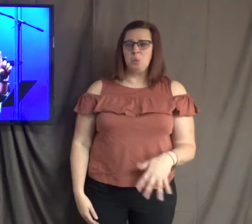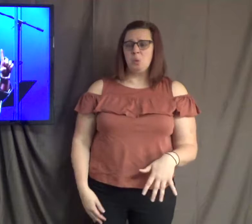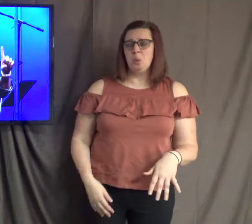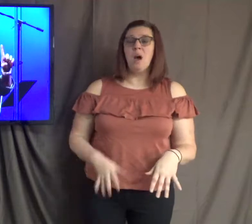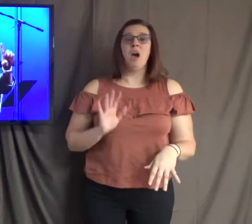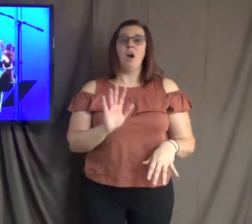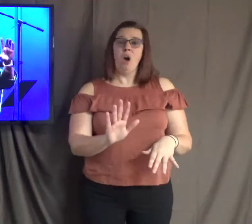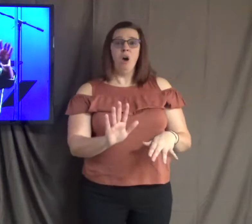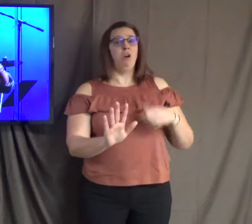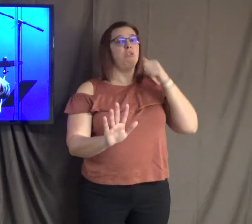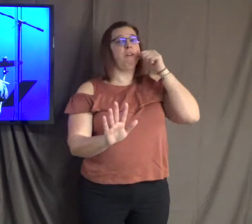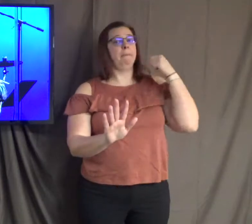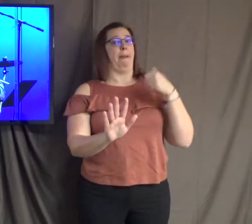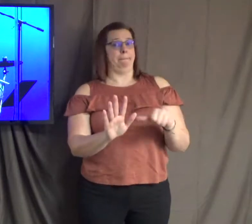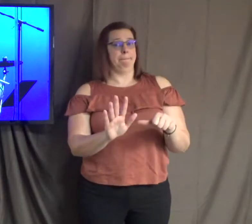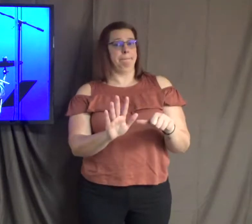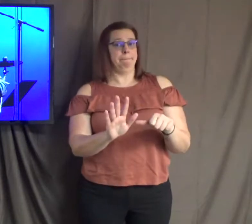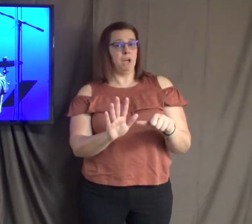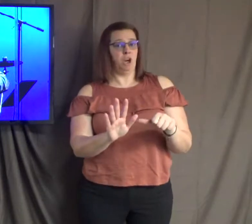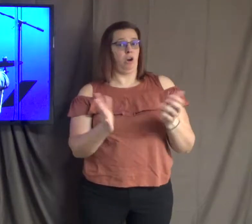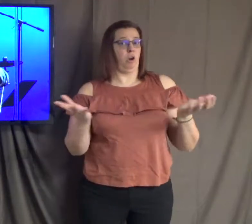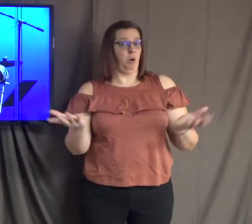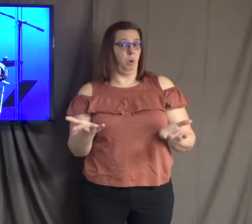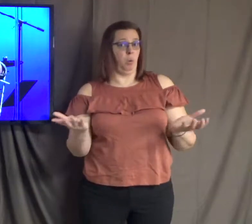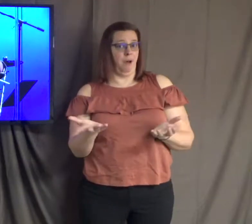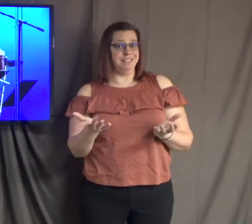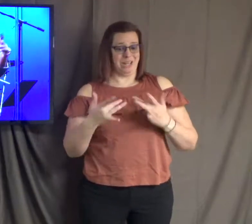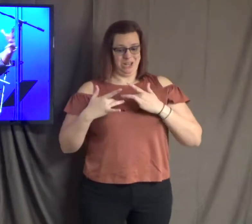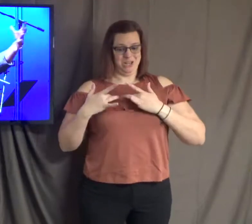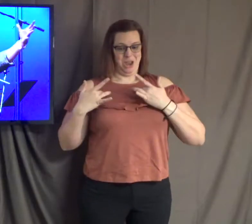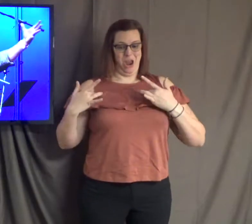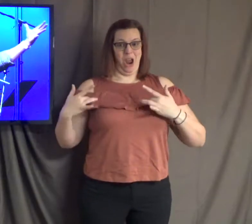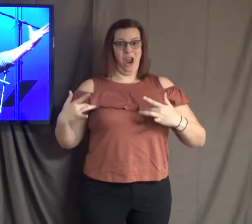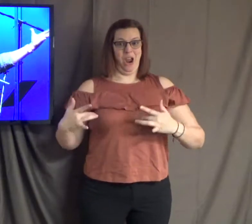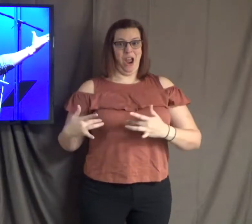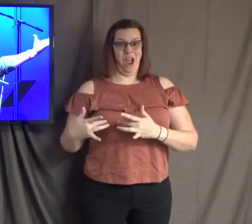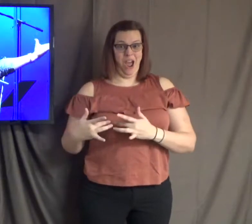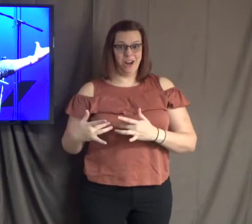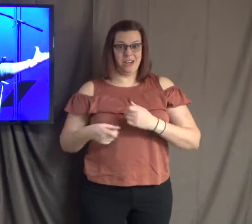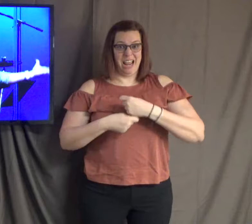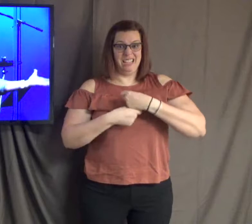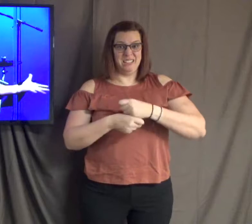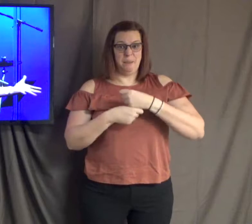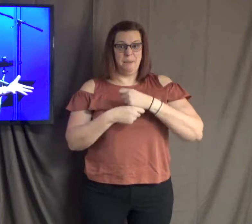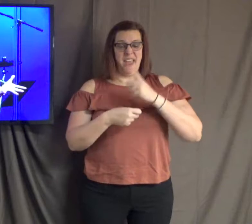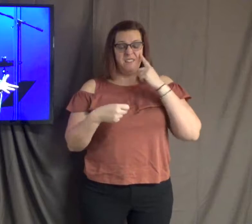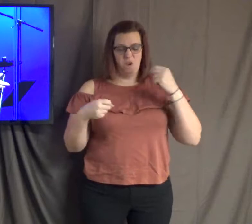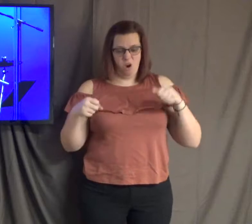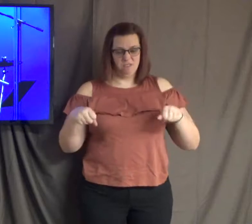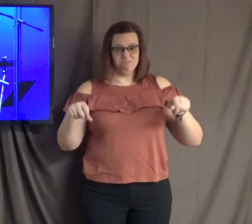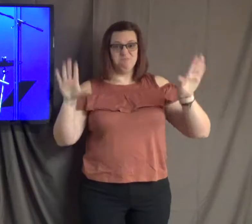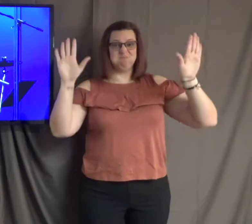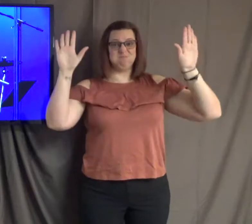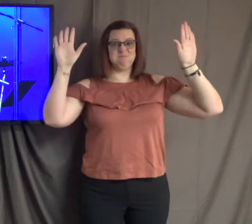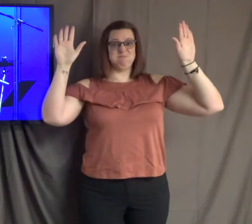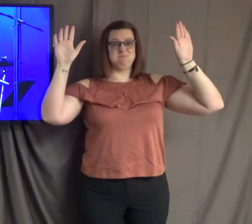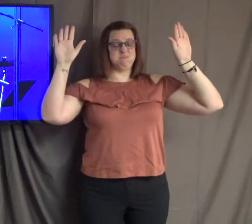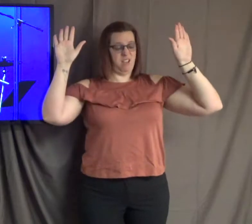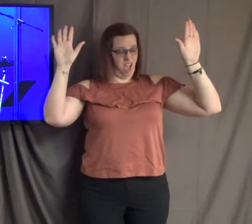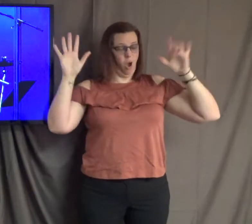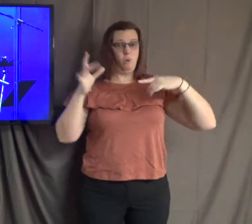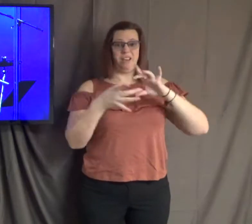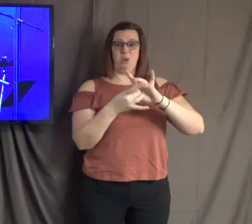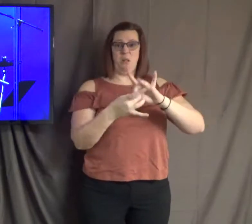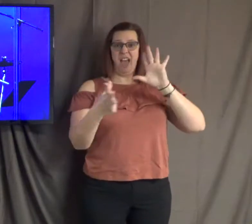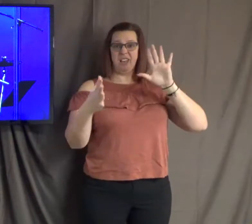Just remember that your heart was made for surrender, and when you let go,